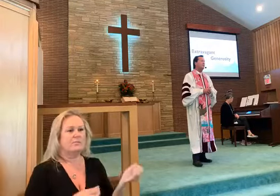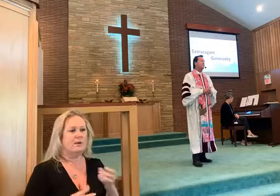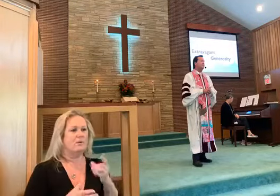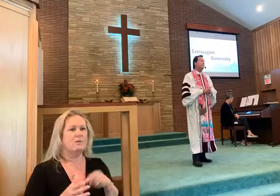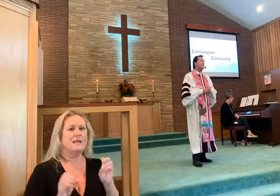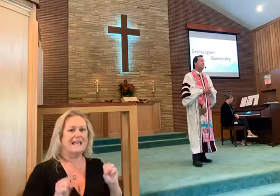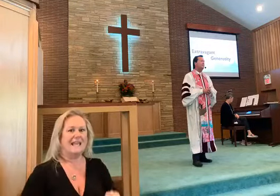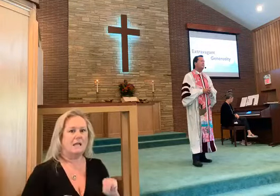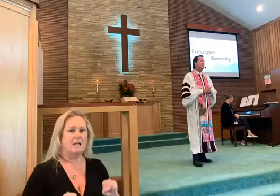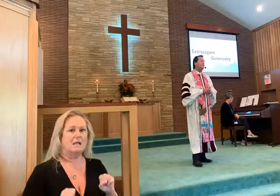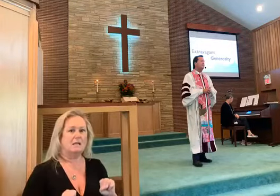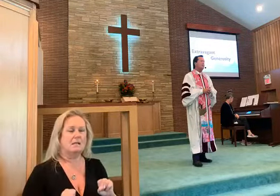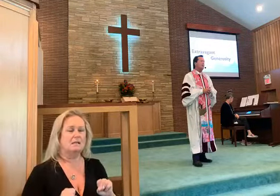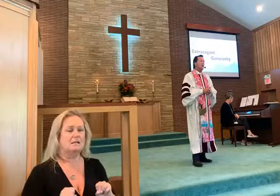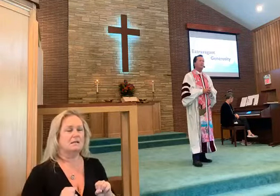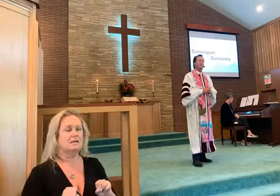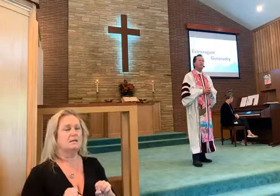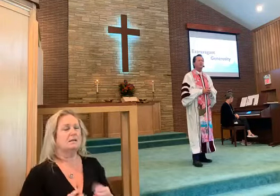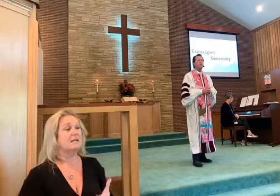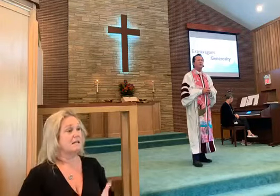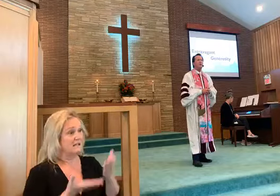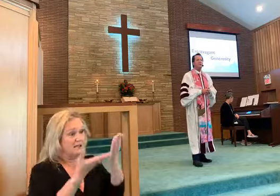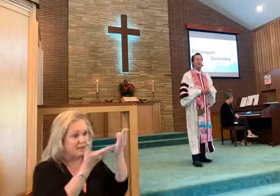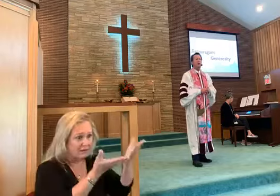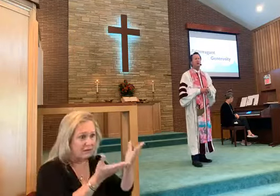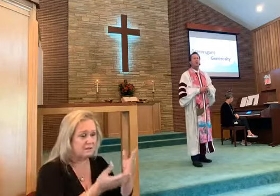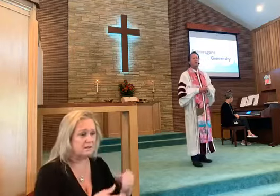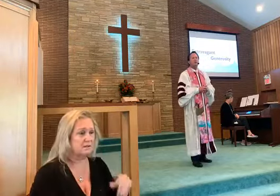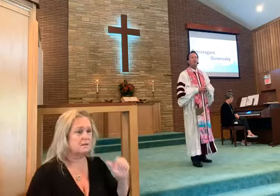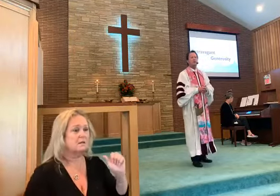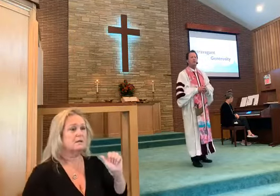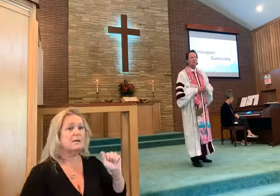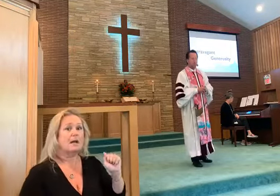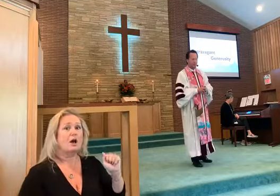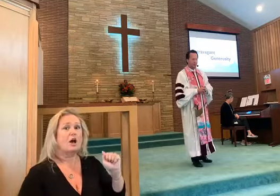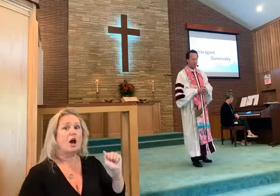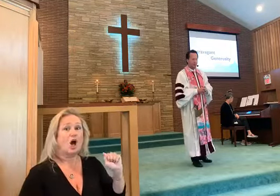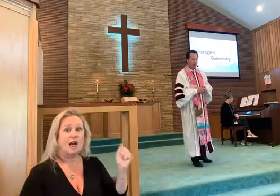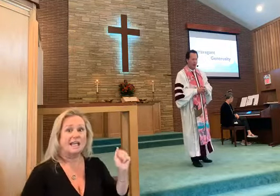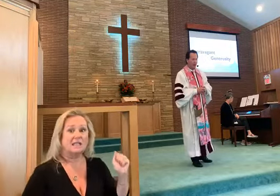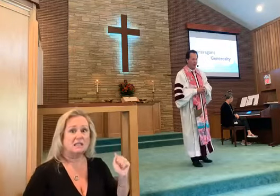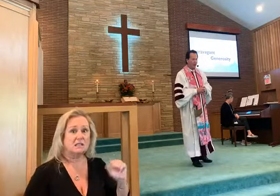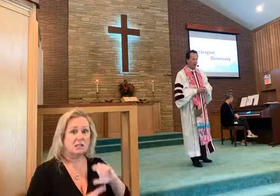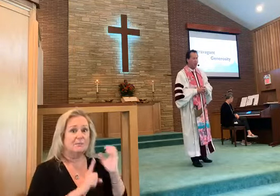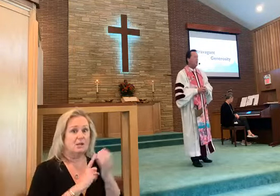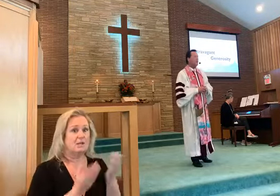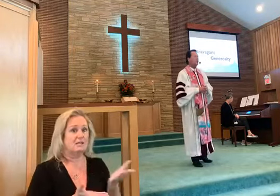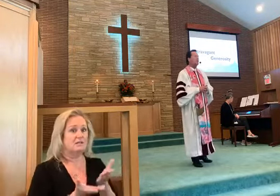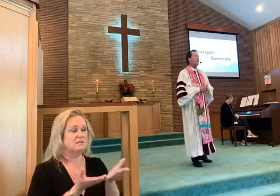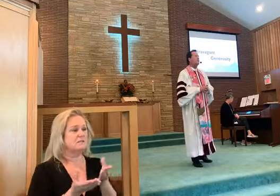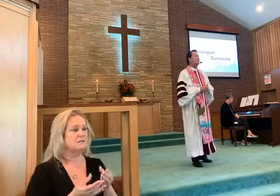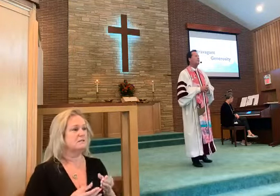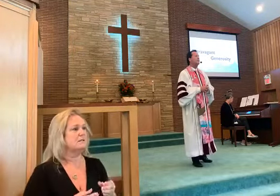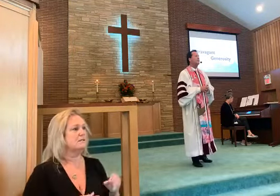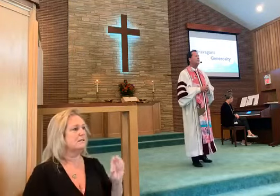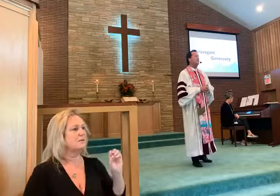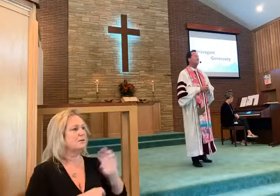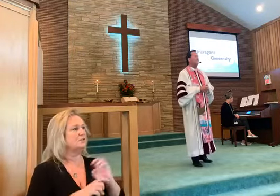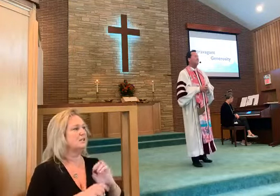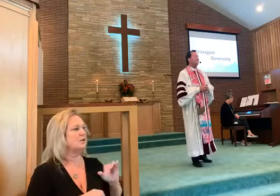could and give it to Arlington Community Services. Oh, by the way, commercial interruption.